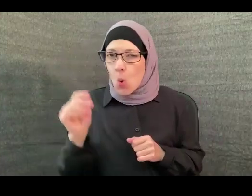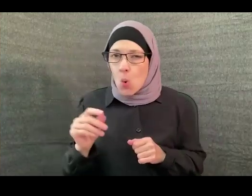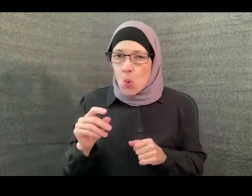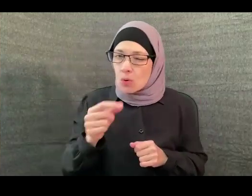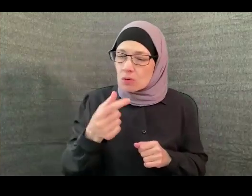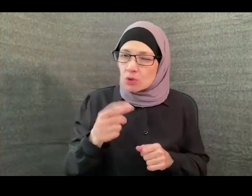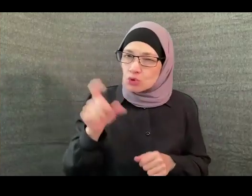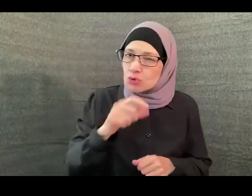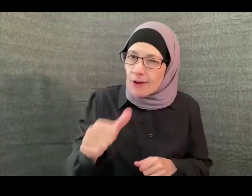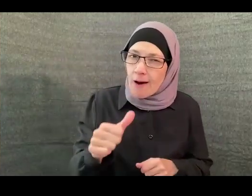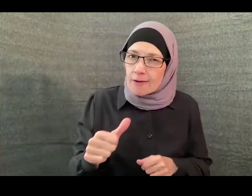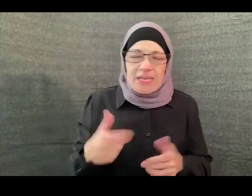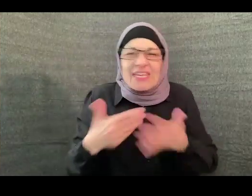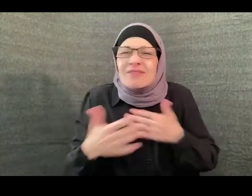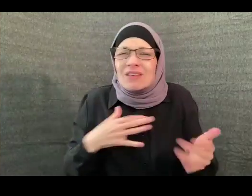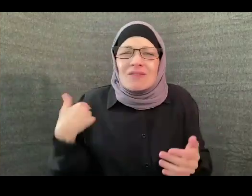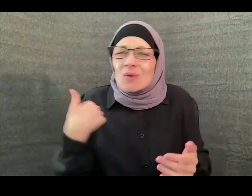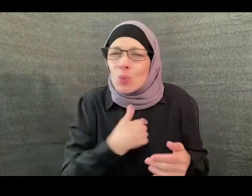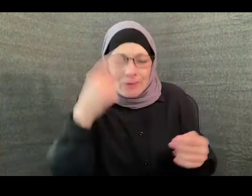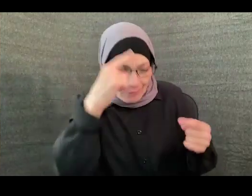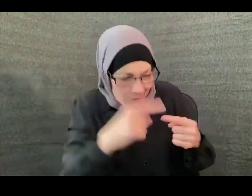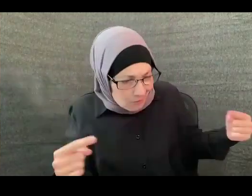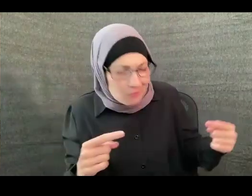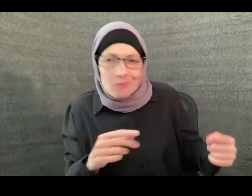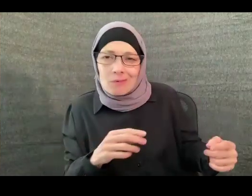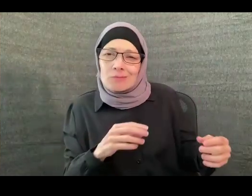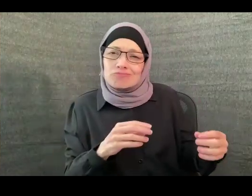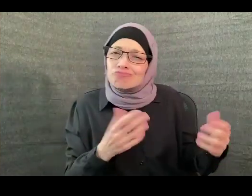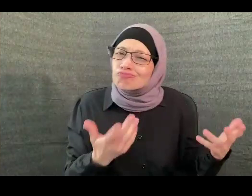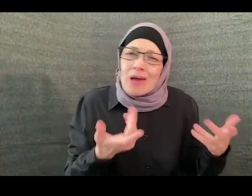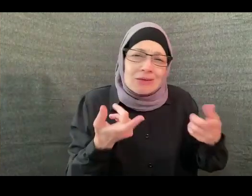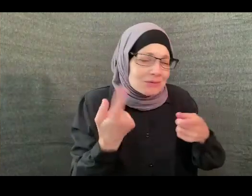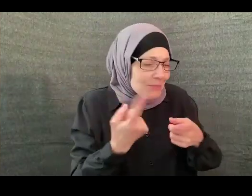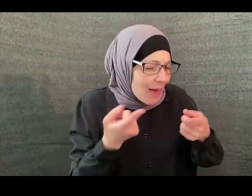enough to love people for their faith,